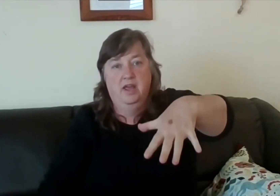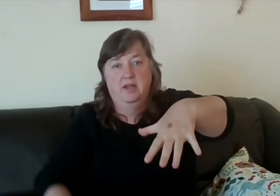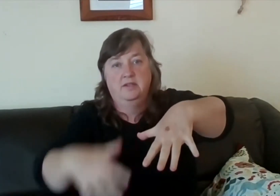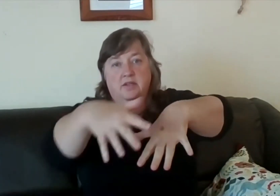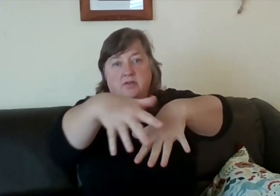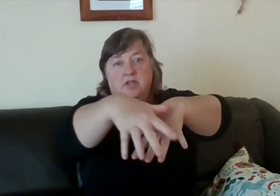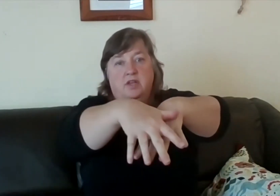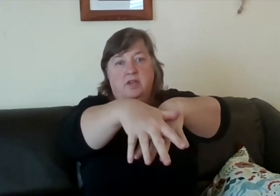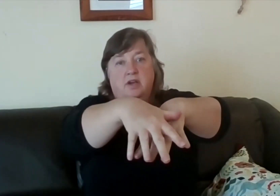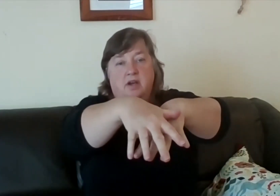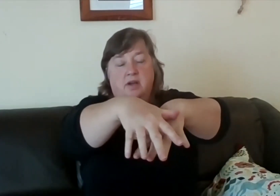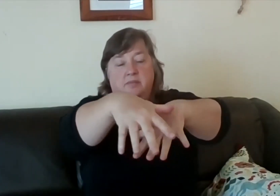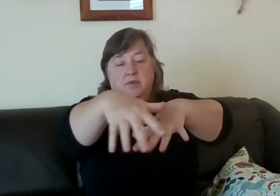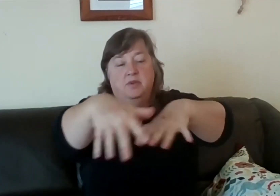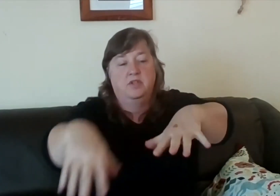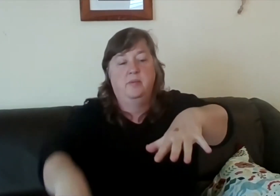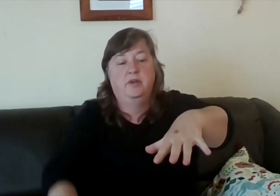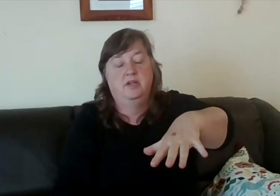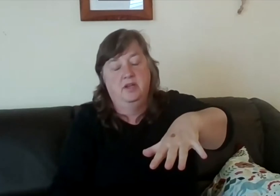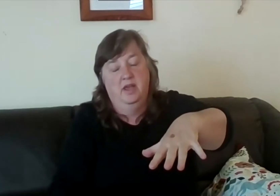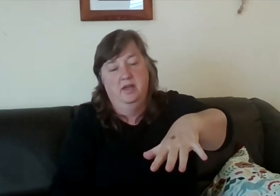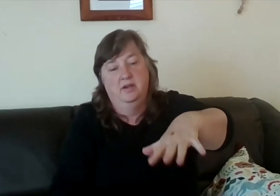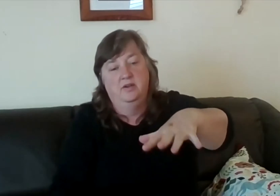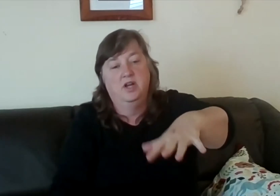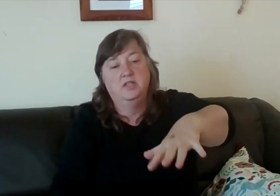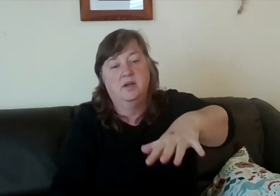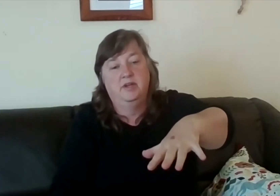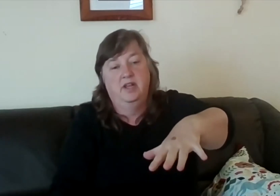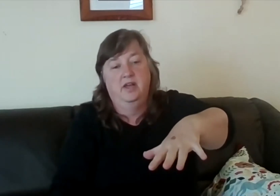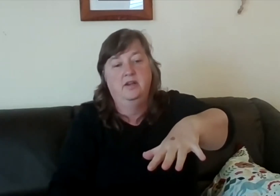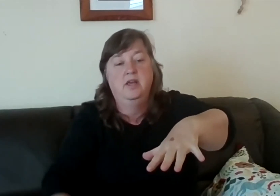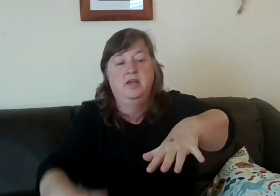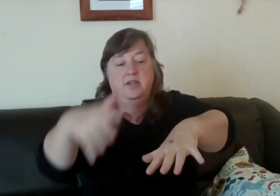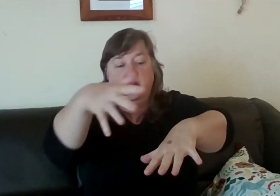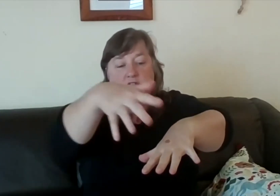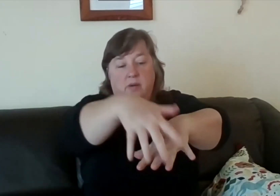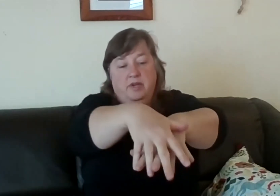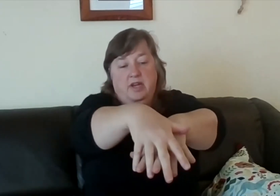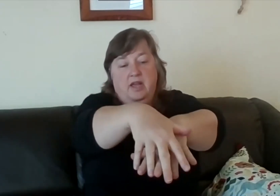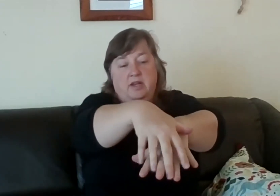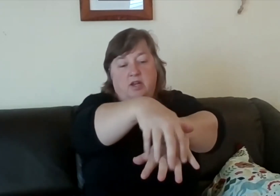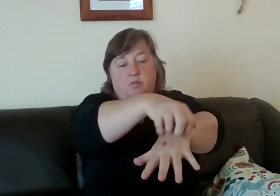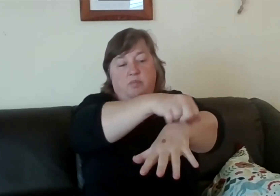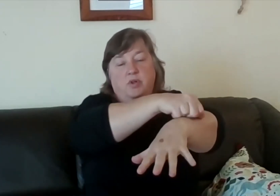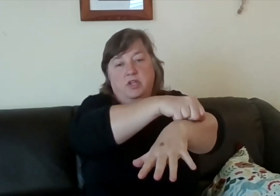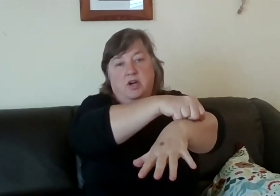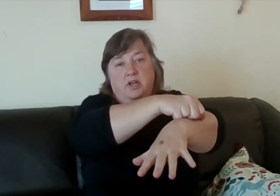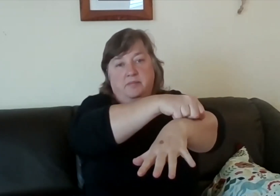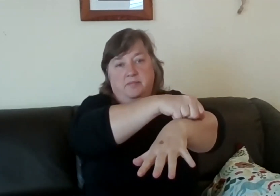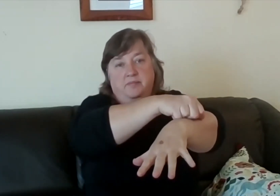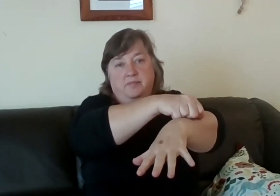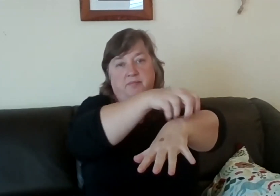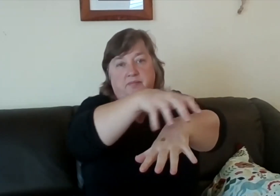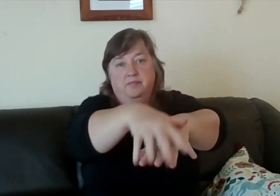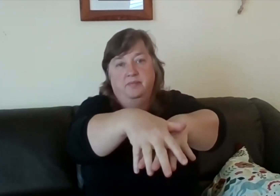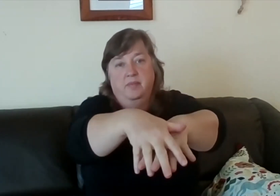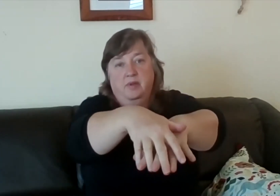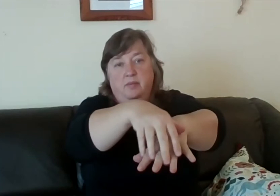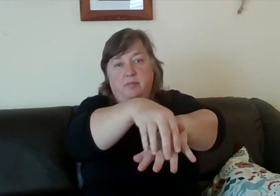hand, you take your dominant hand, your non-dominant hand, take your dominant hand and you pull it on.